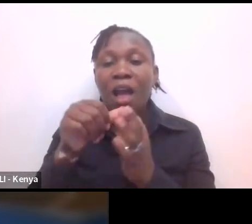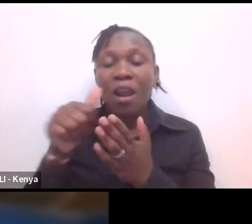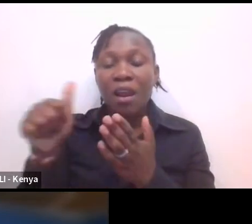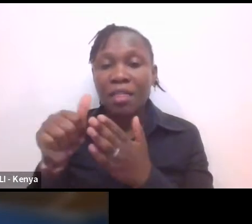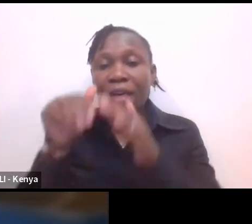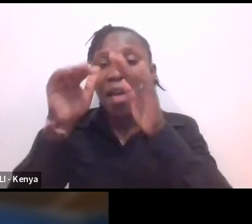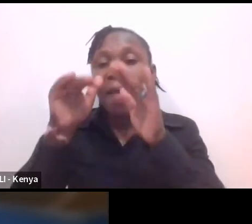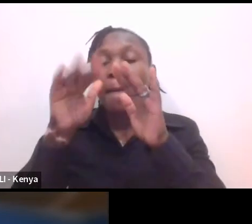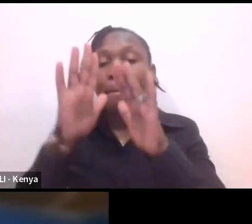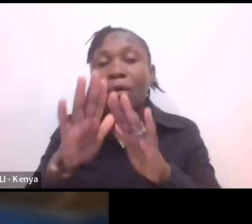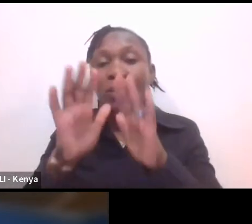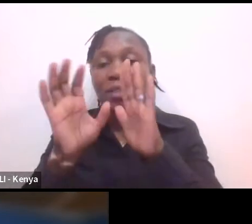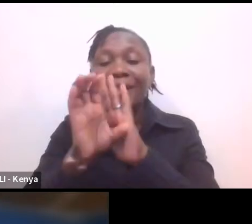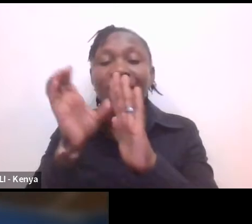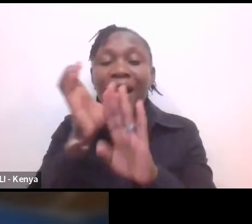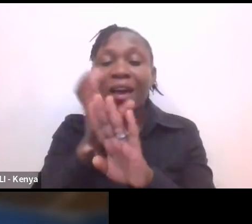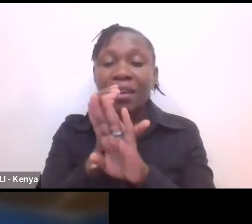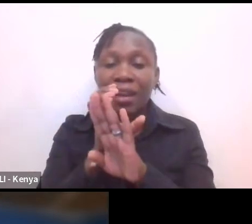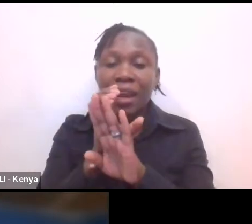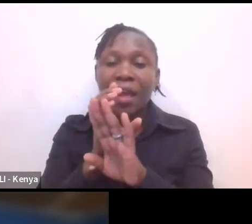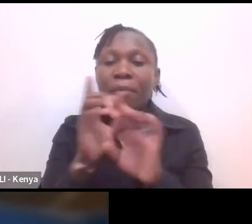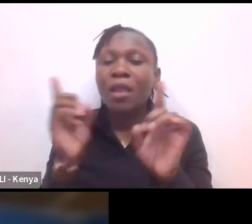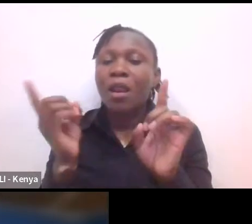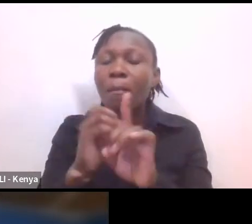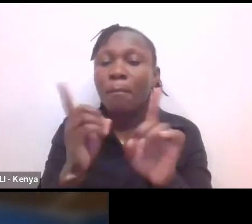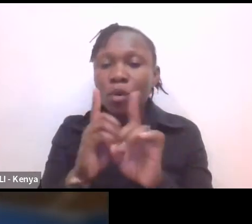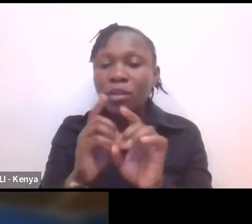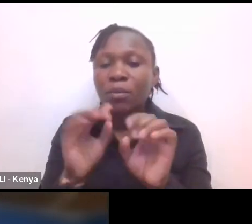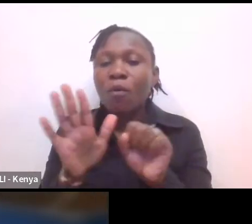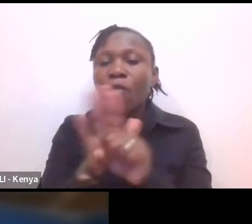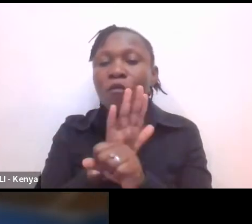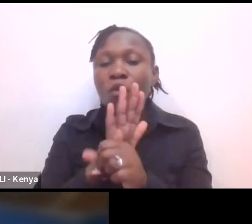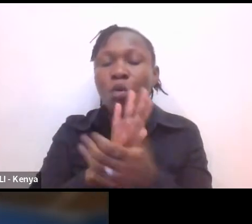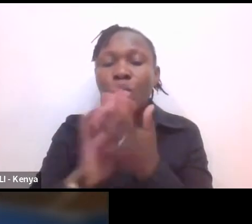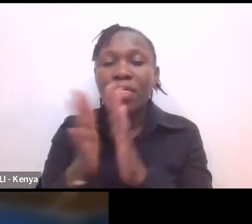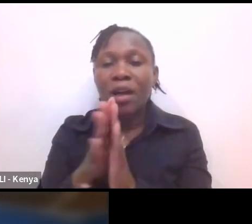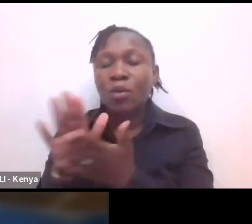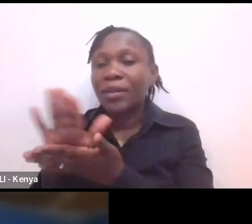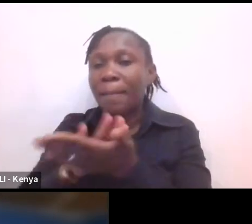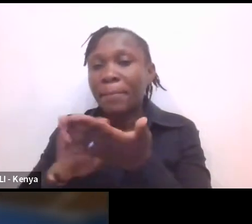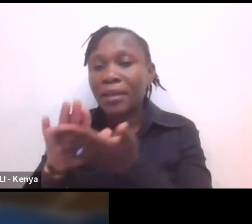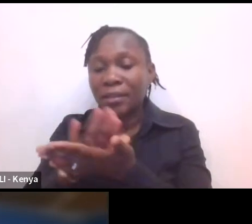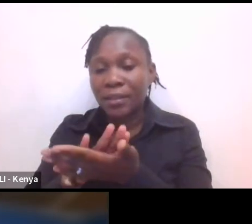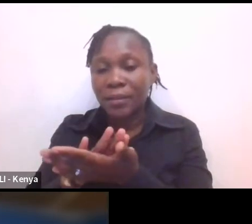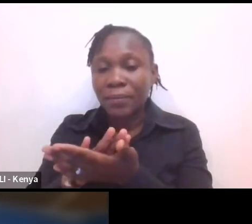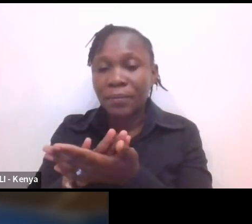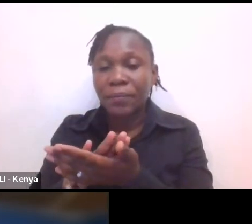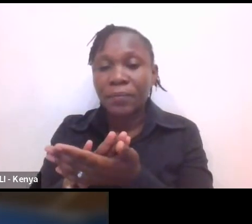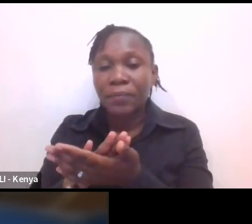basics. Another very quick anecdote. In 2020, the schooling of a young family member of mine was near